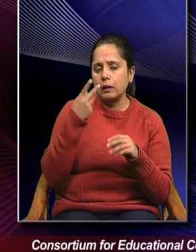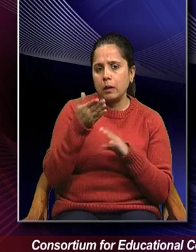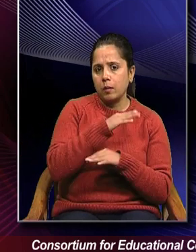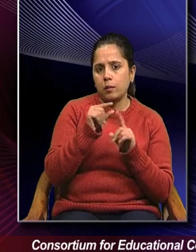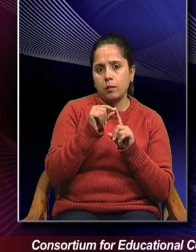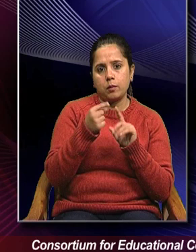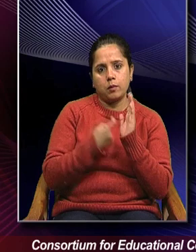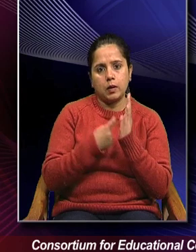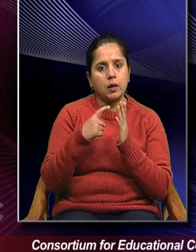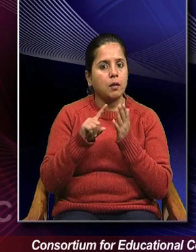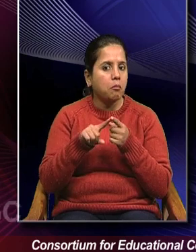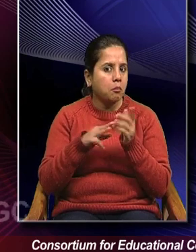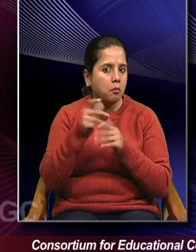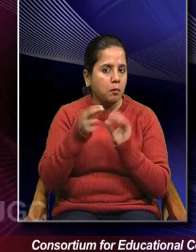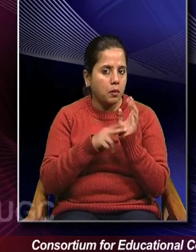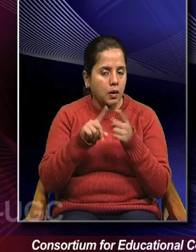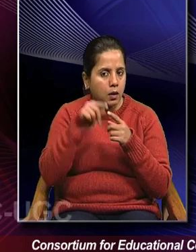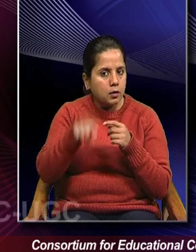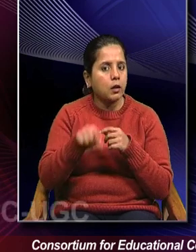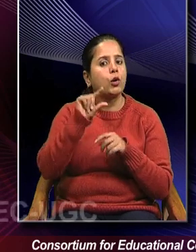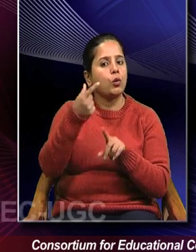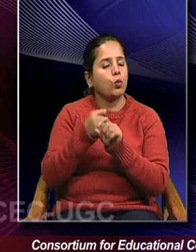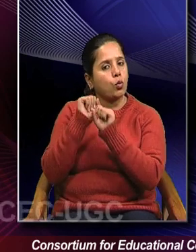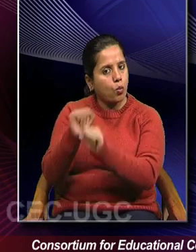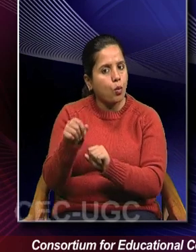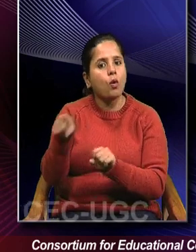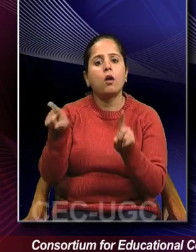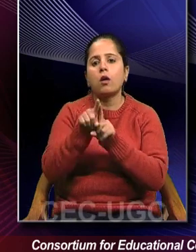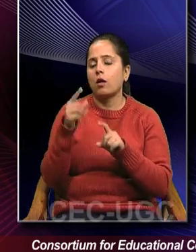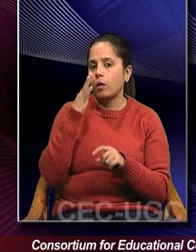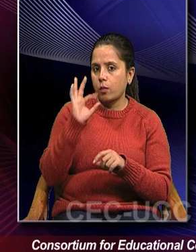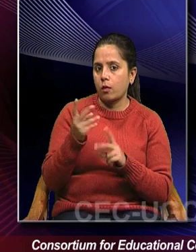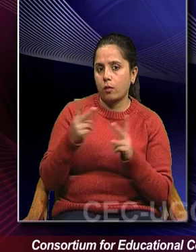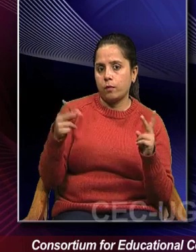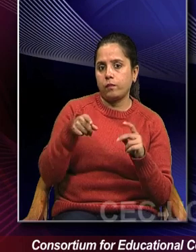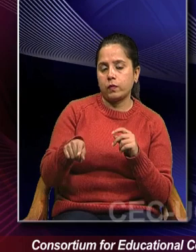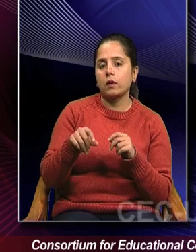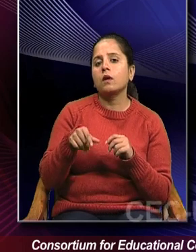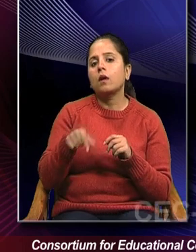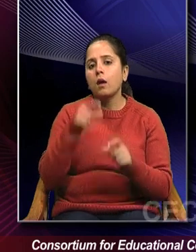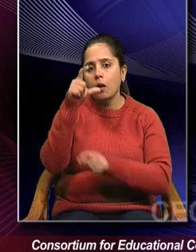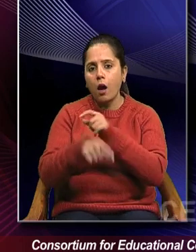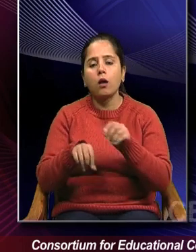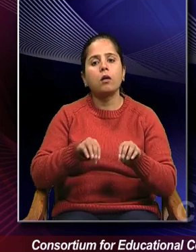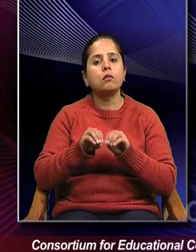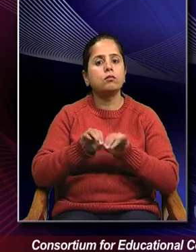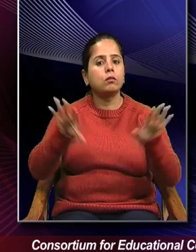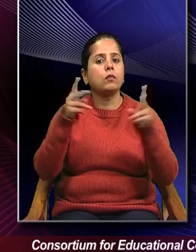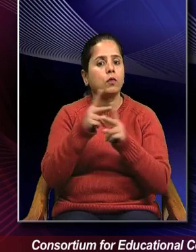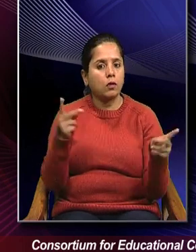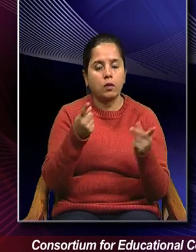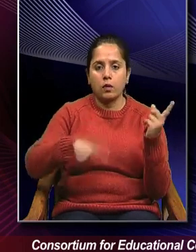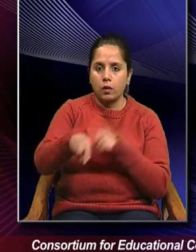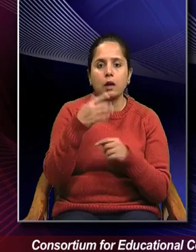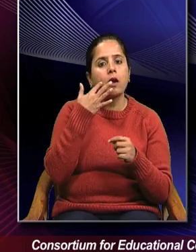of Britain was also because of the fact that the industrial revolution in Britain was